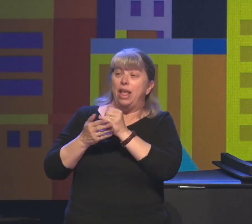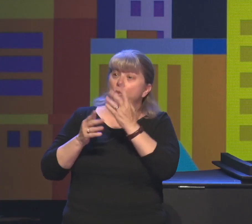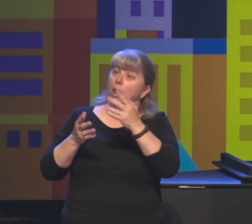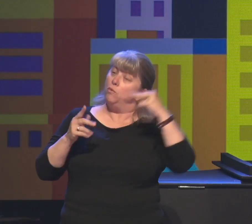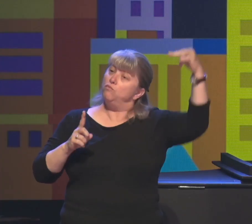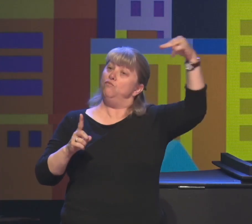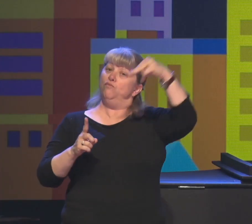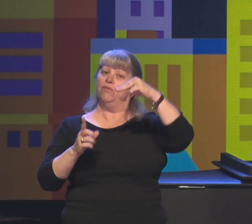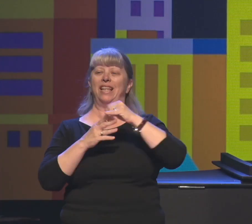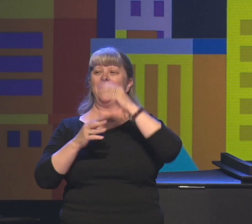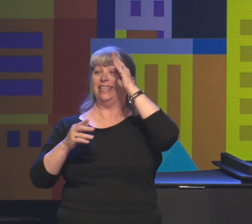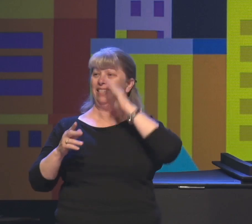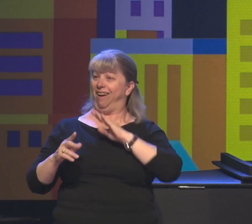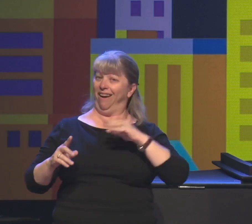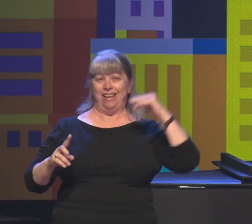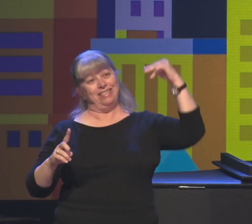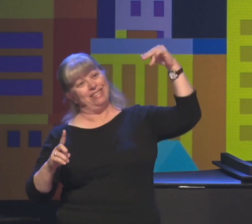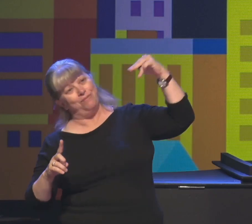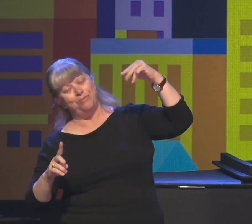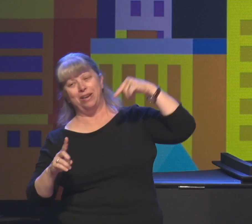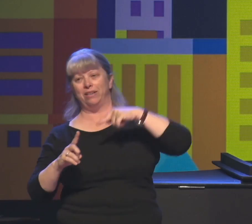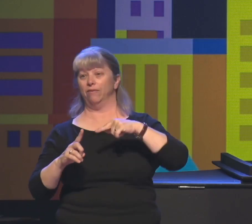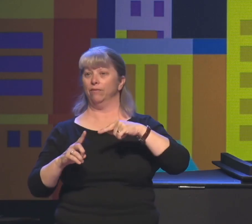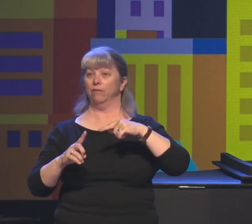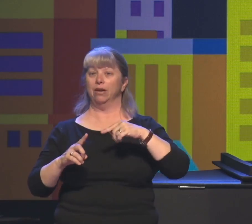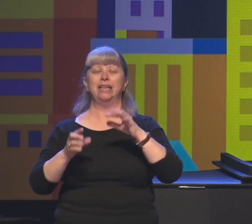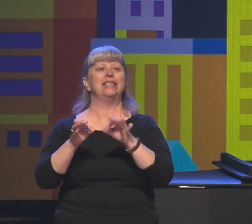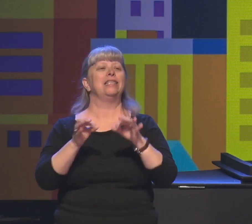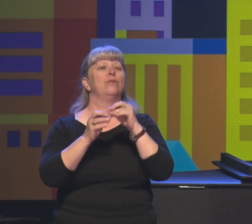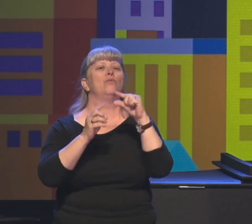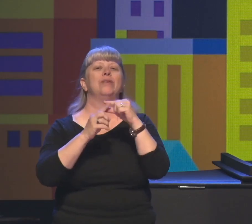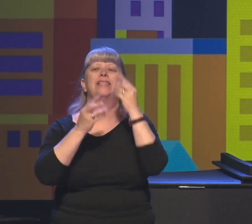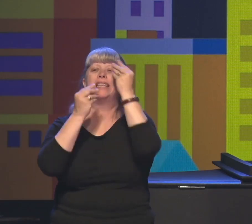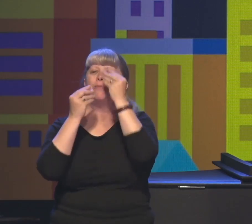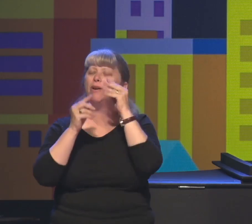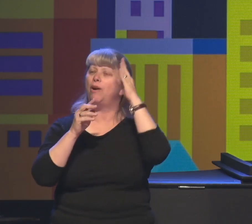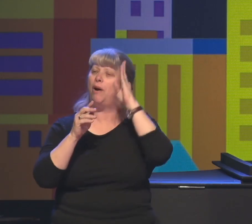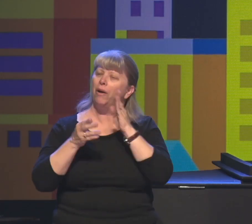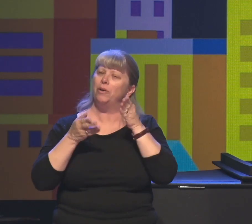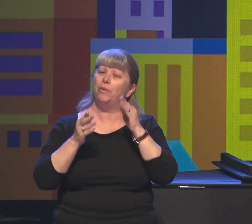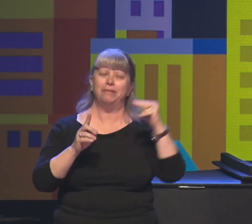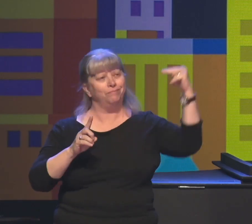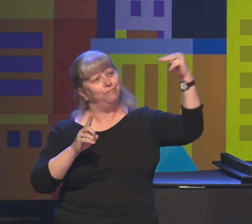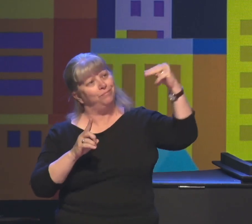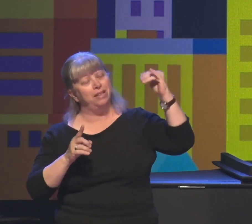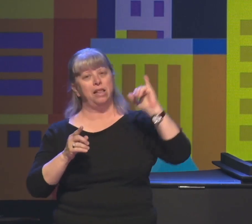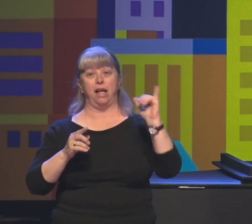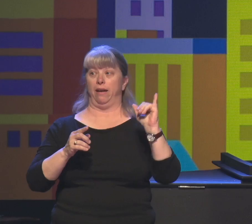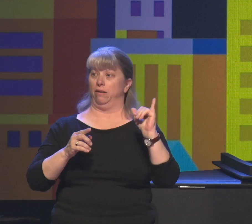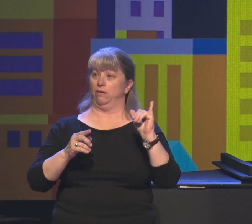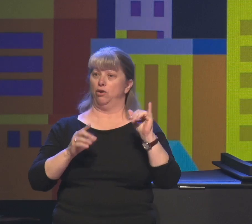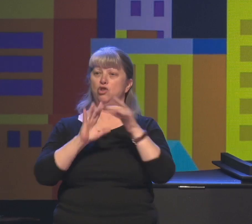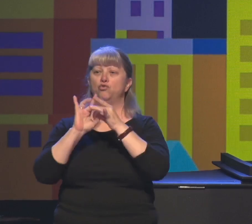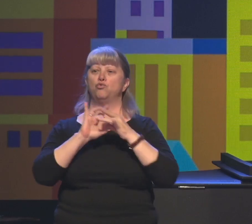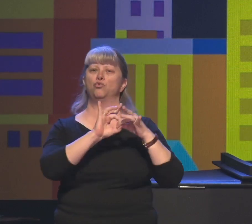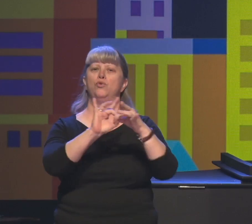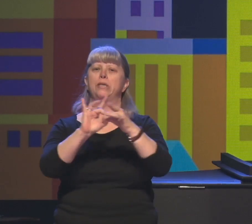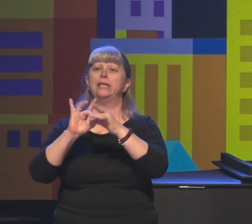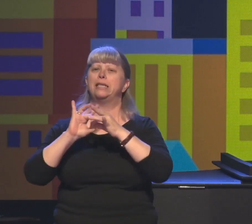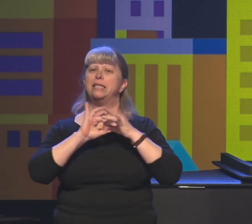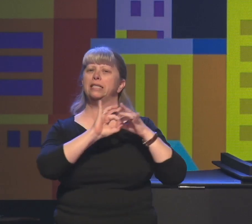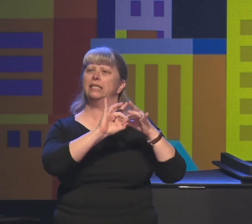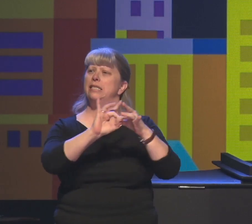see it. That's this like God's way of seeing things. And there's a key word when you think about like God's way of seeing the world, and that would be like union,